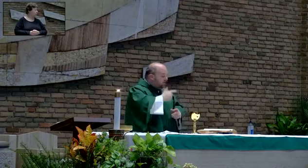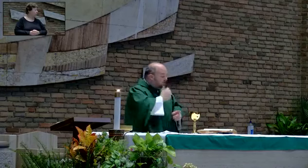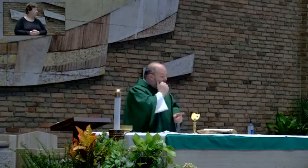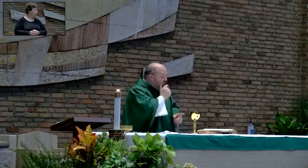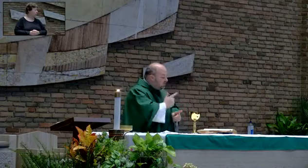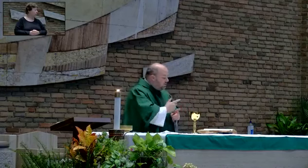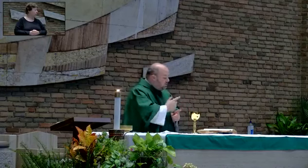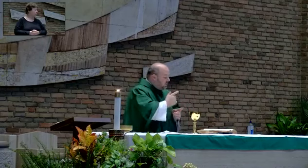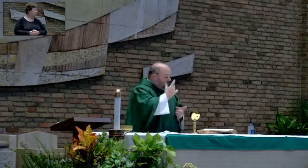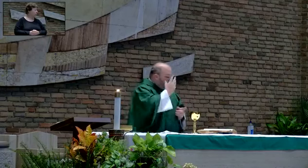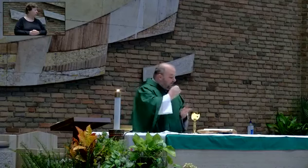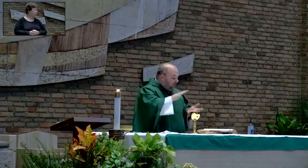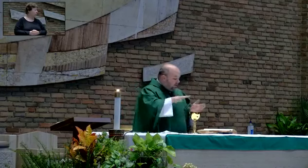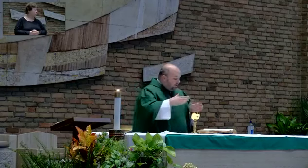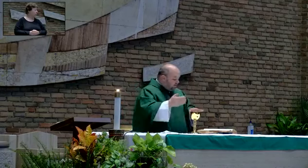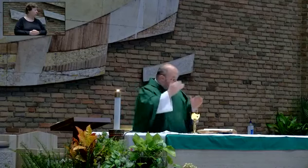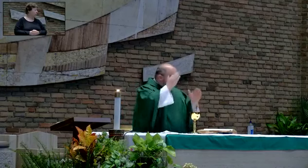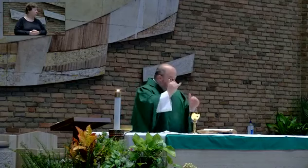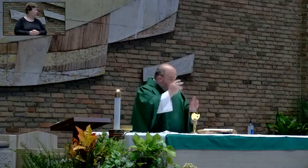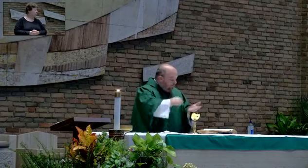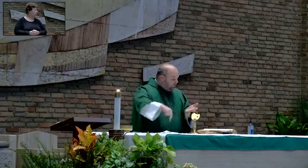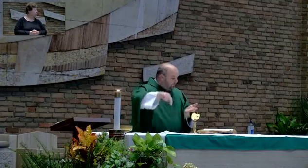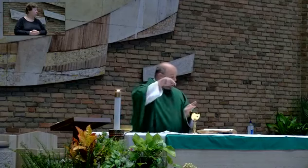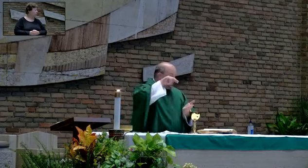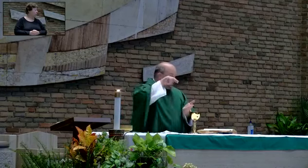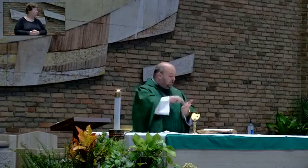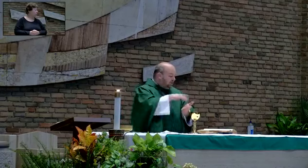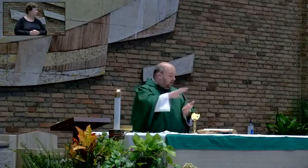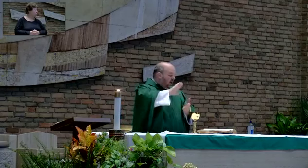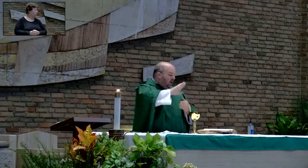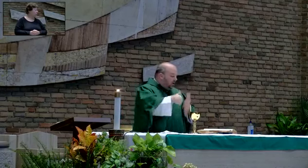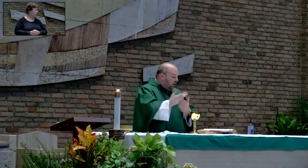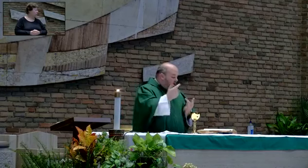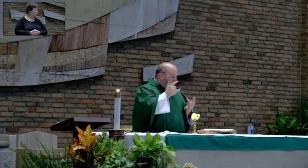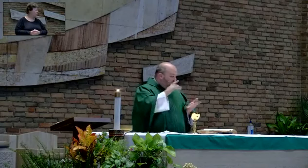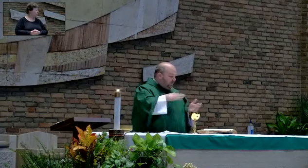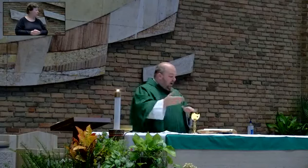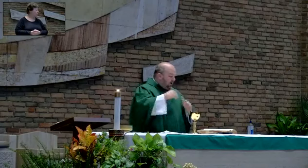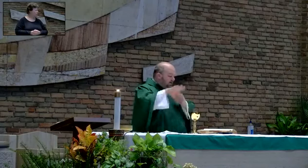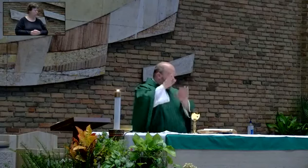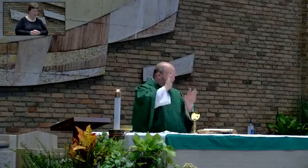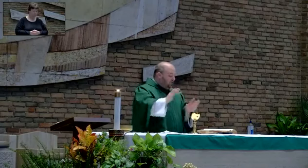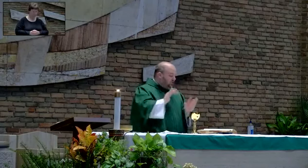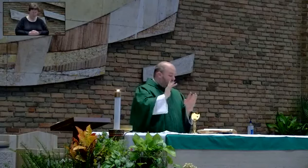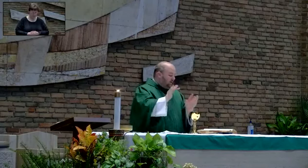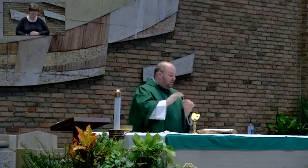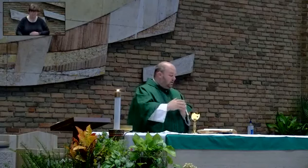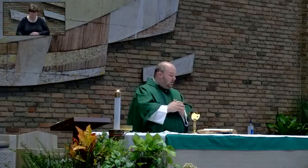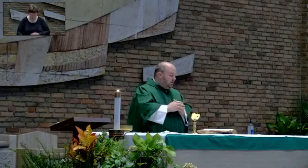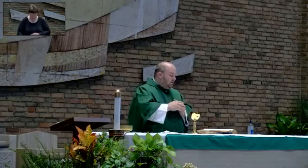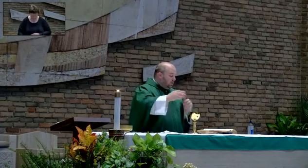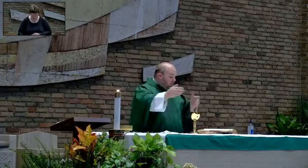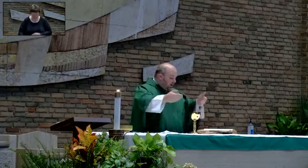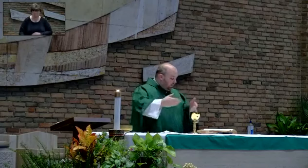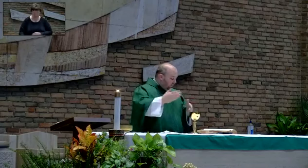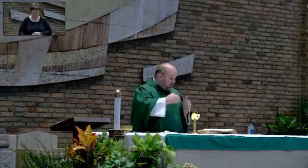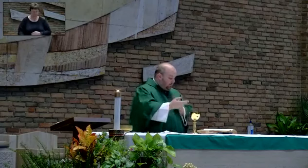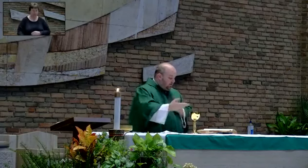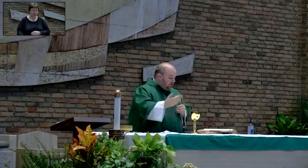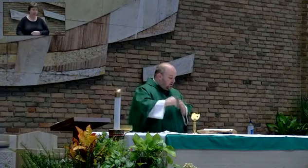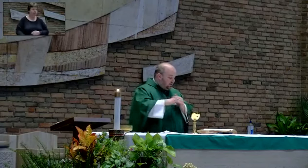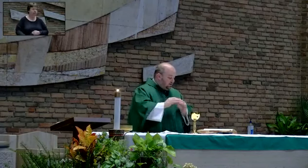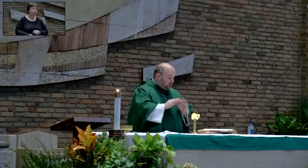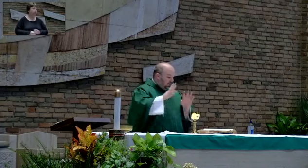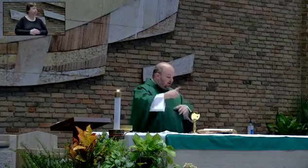also our brothers and sisters who have fallen asleep in the hope of the resurrection, and all who have died in your mercy. Welcome